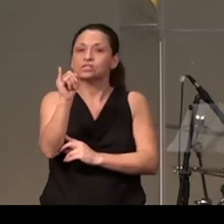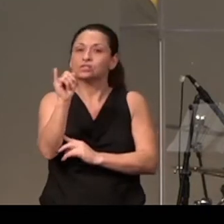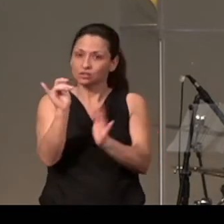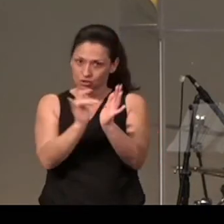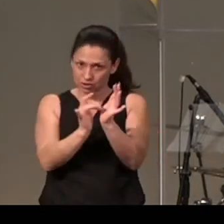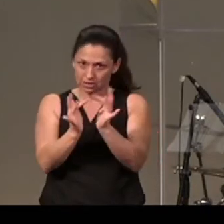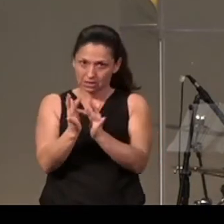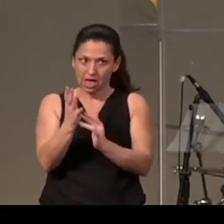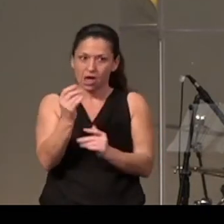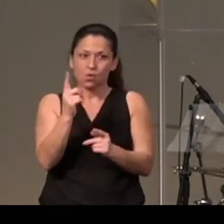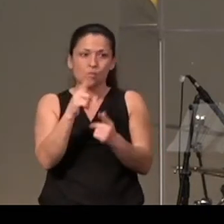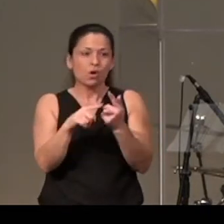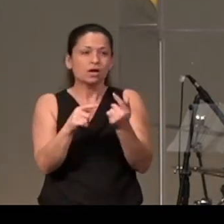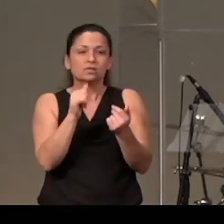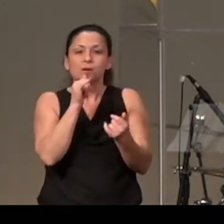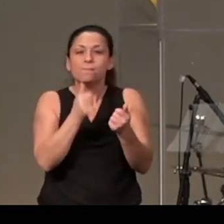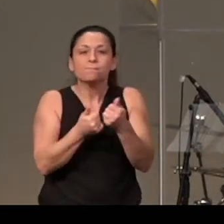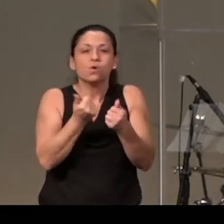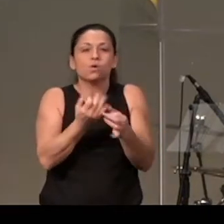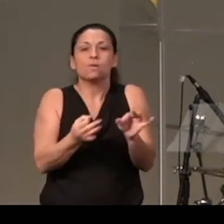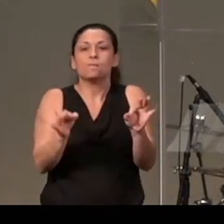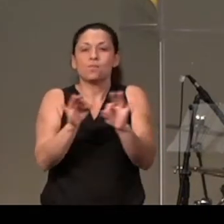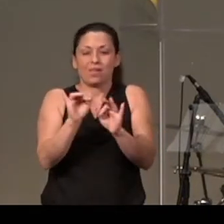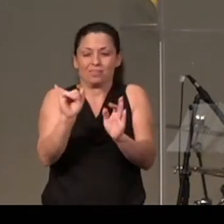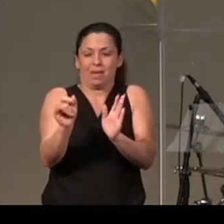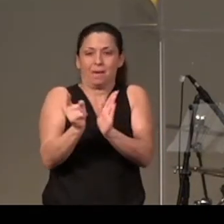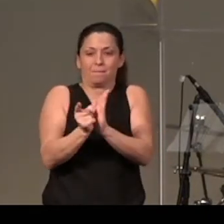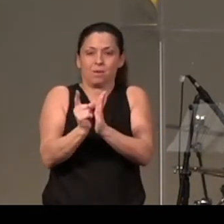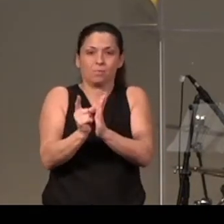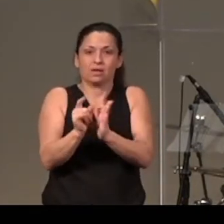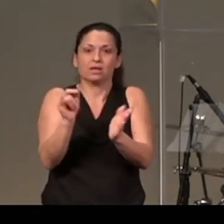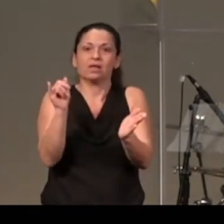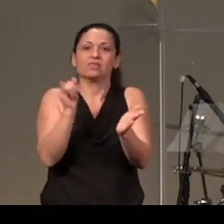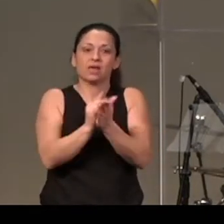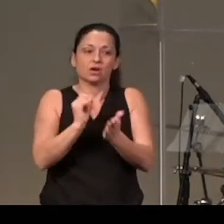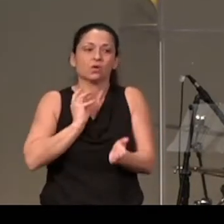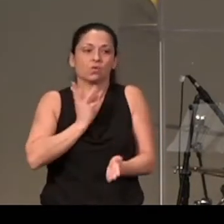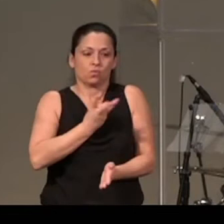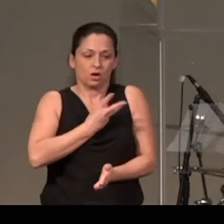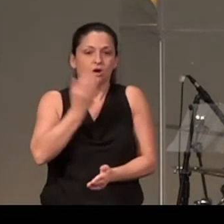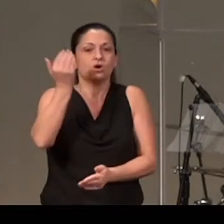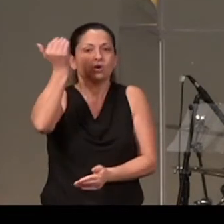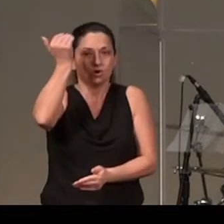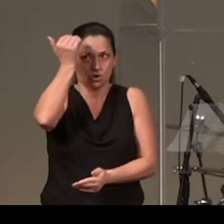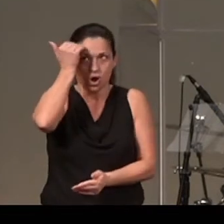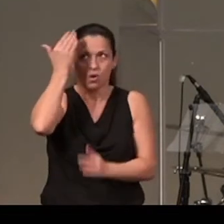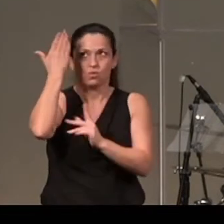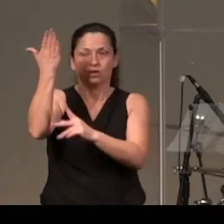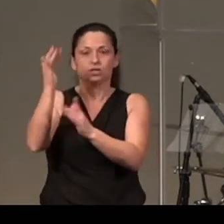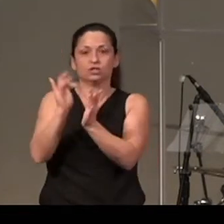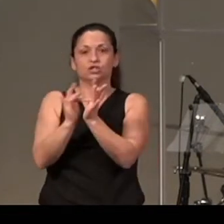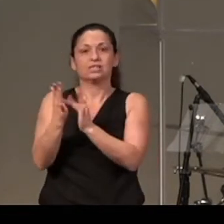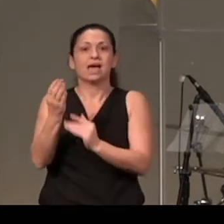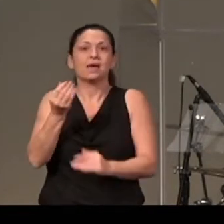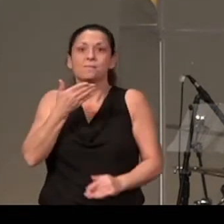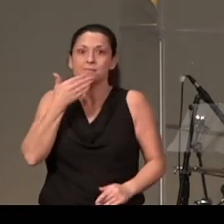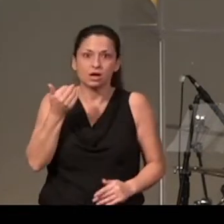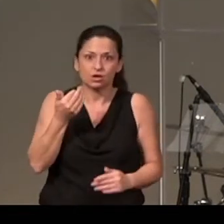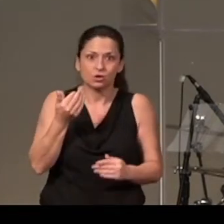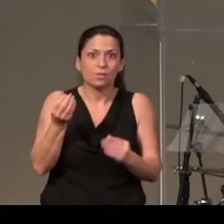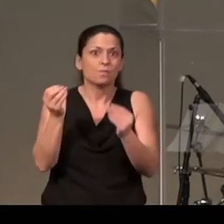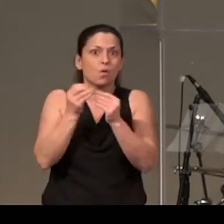most in that moment? What matters most is what? That we know Jesus, and better yet, that he knows